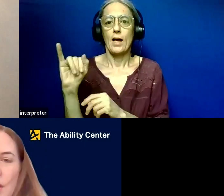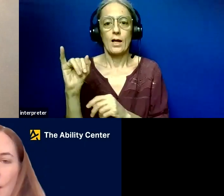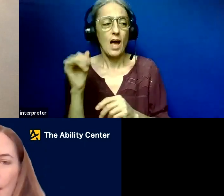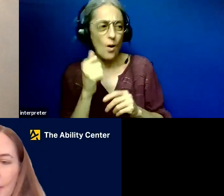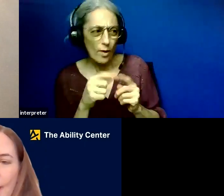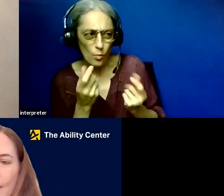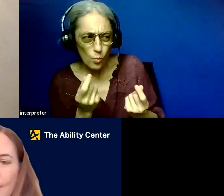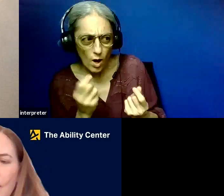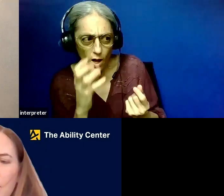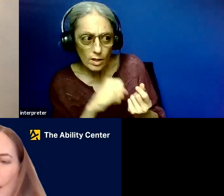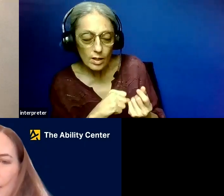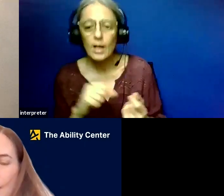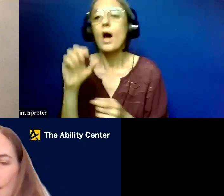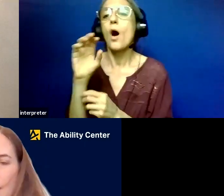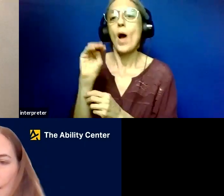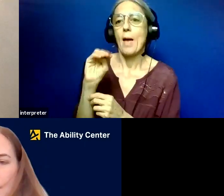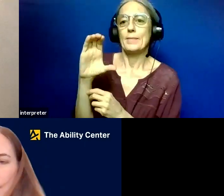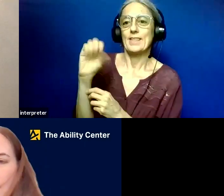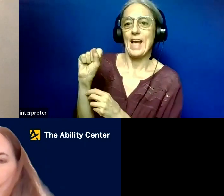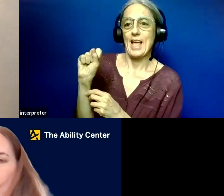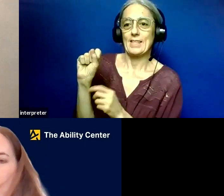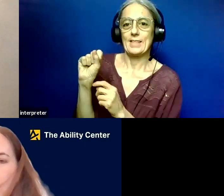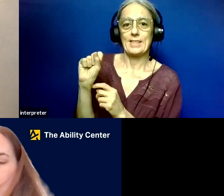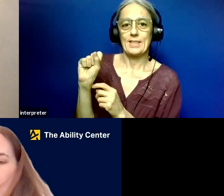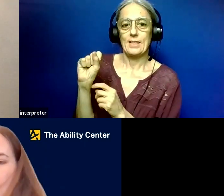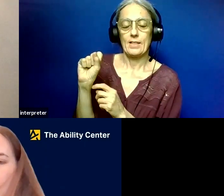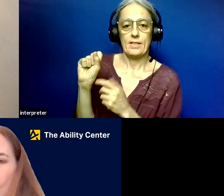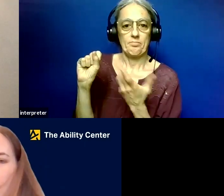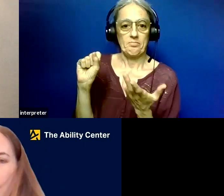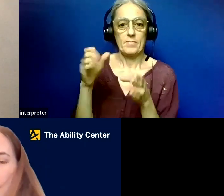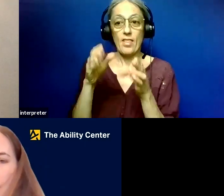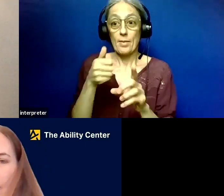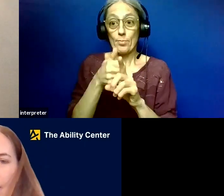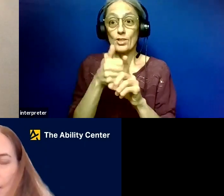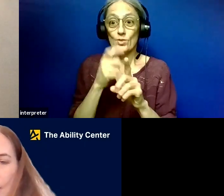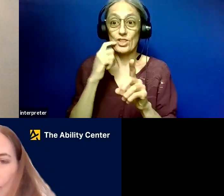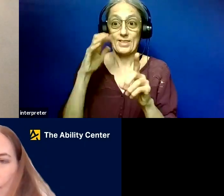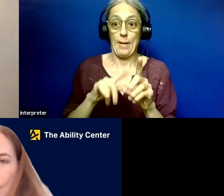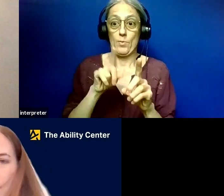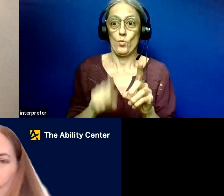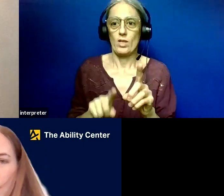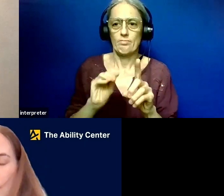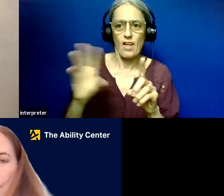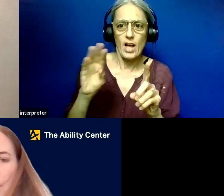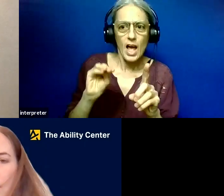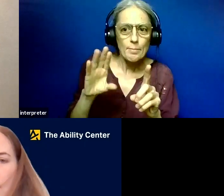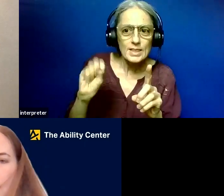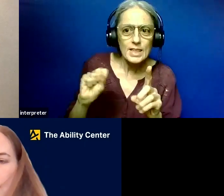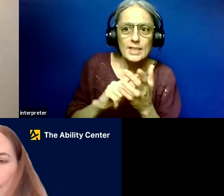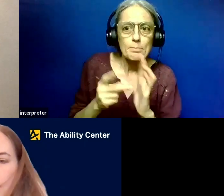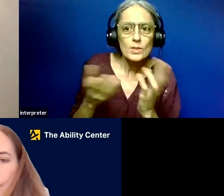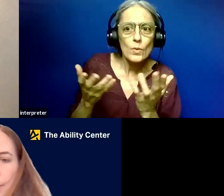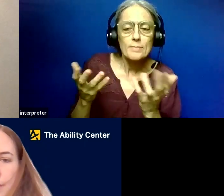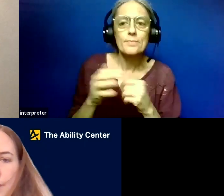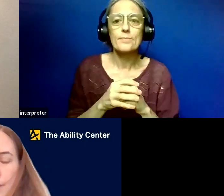what? MCS. And I'm not, if the person who's listening could clarify that, I'm not sure. Yes.